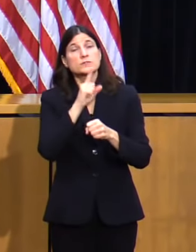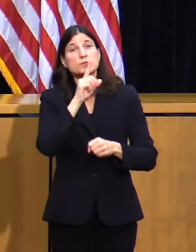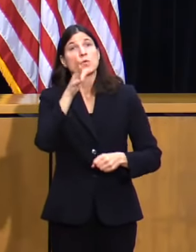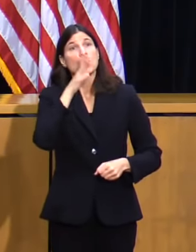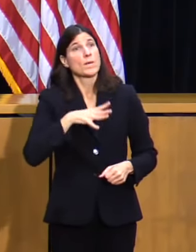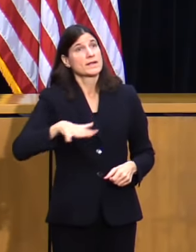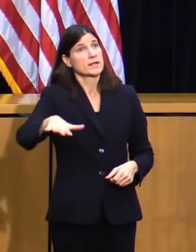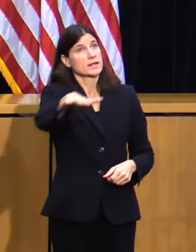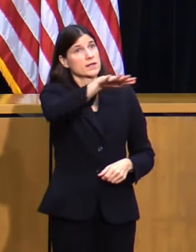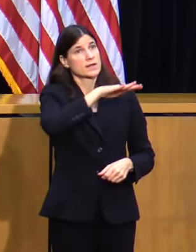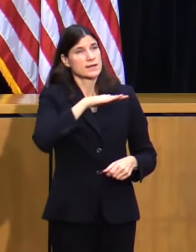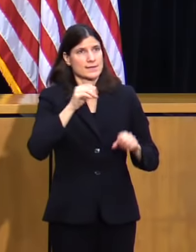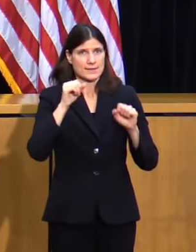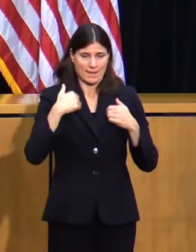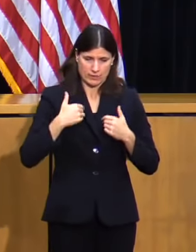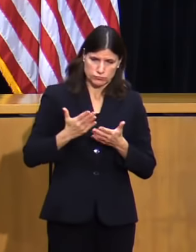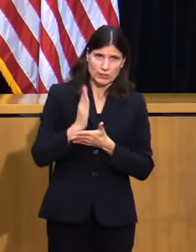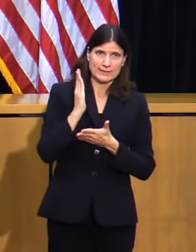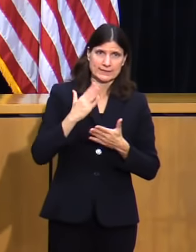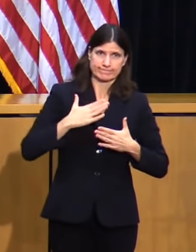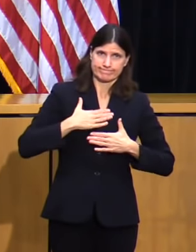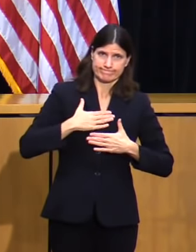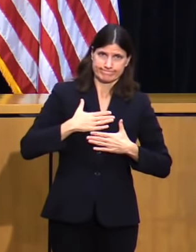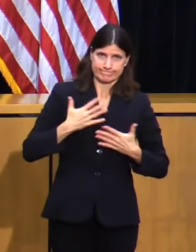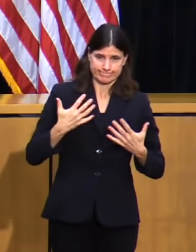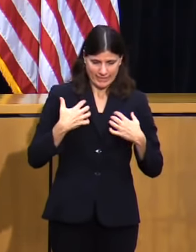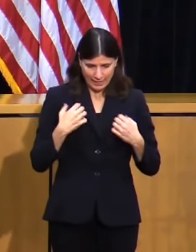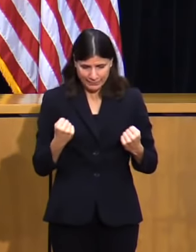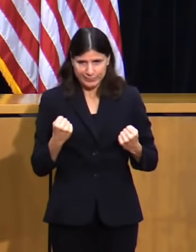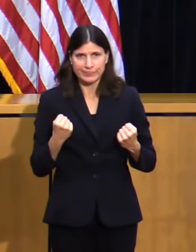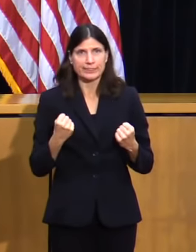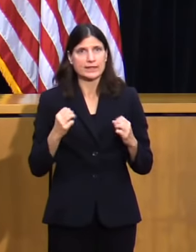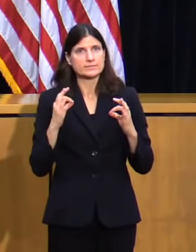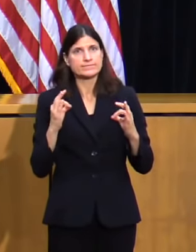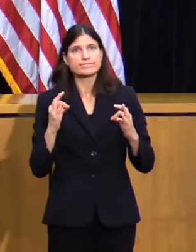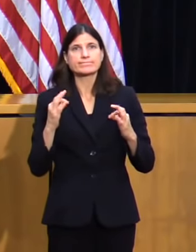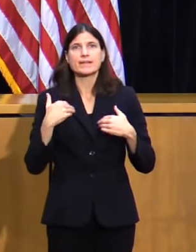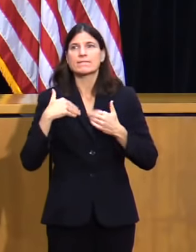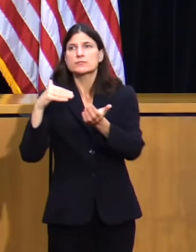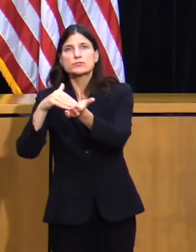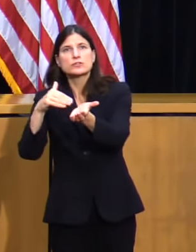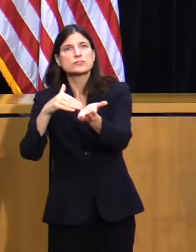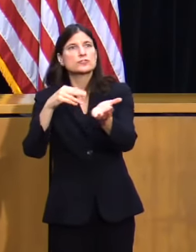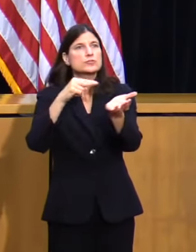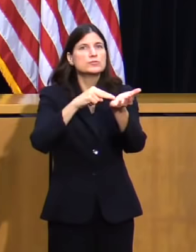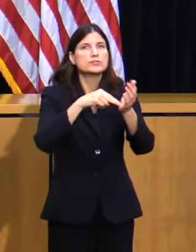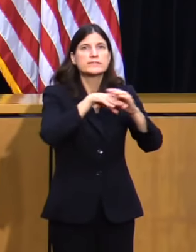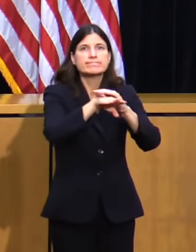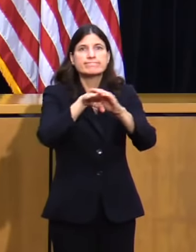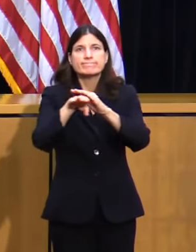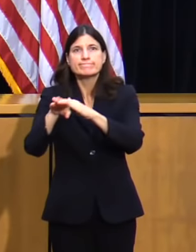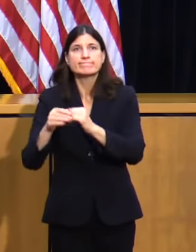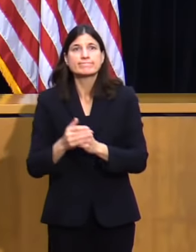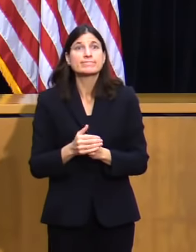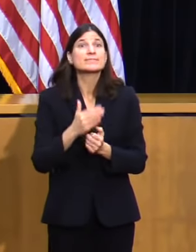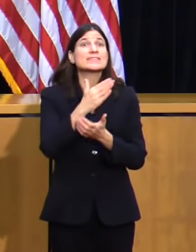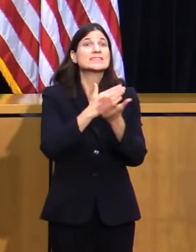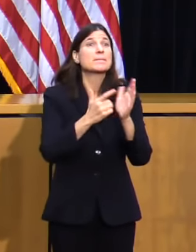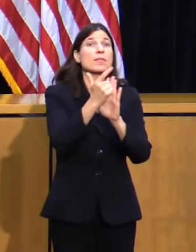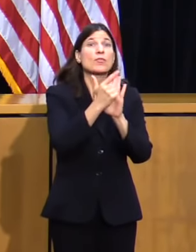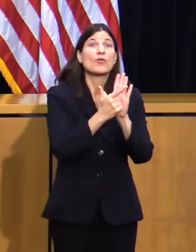and also the rules and the laws and the statutes, and have cleaned up a lot of the historical issues that we had here in our existing